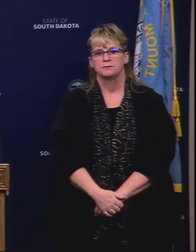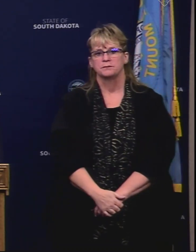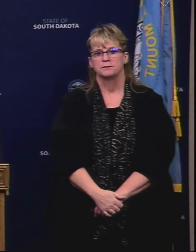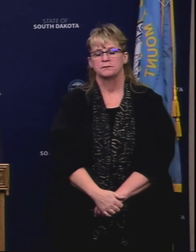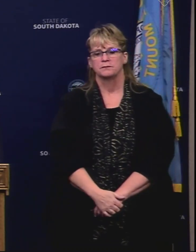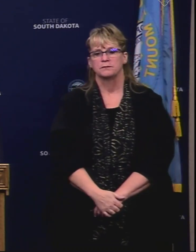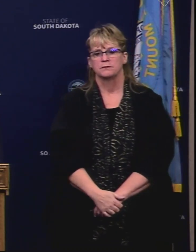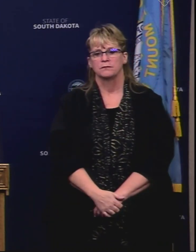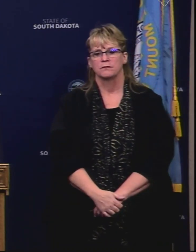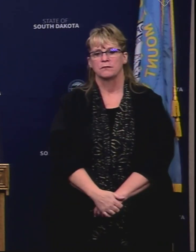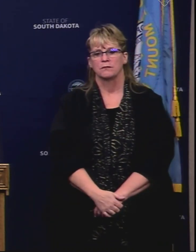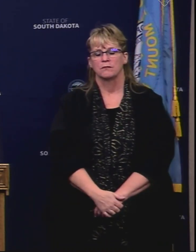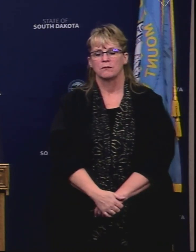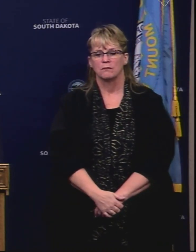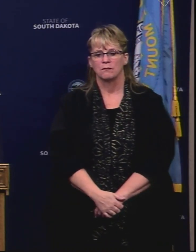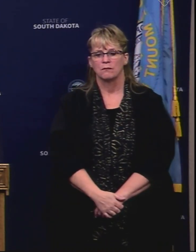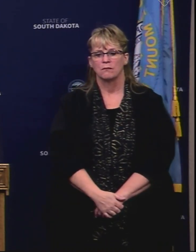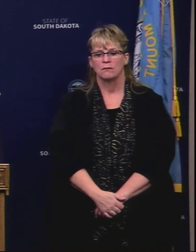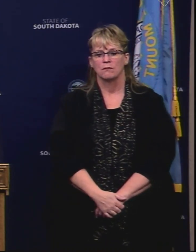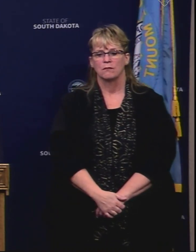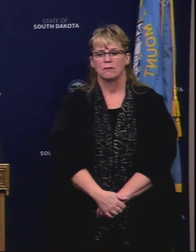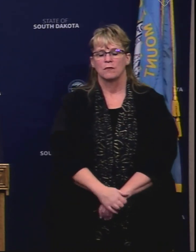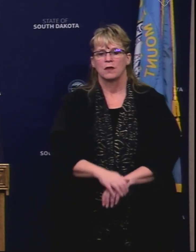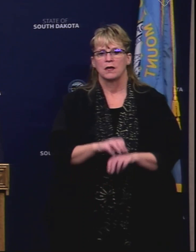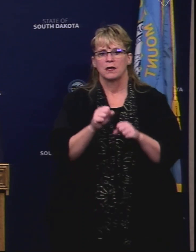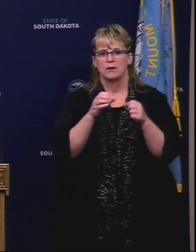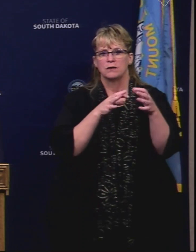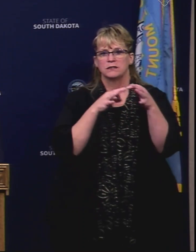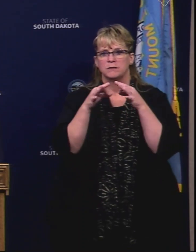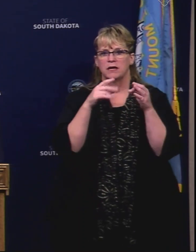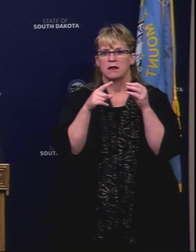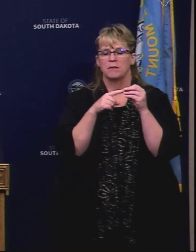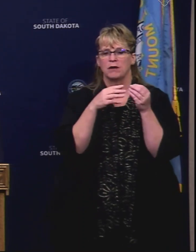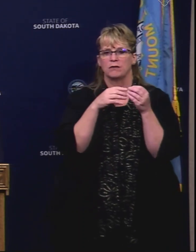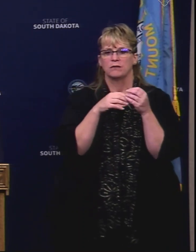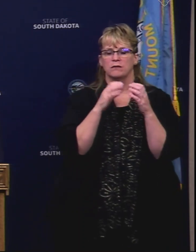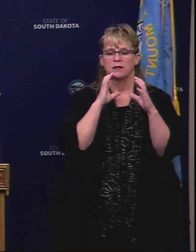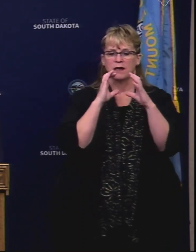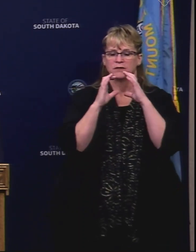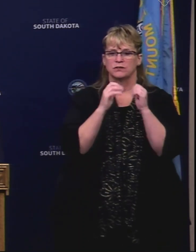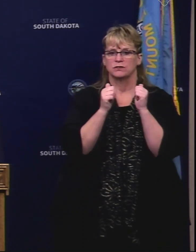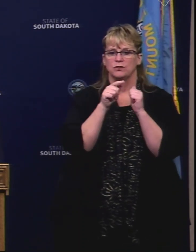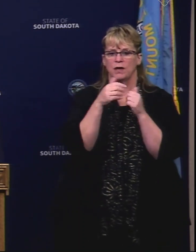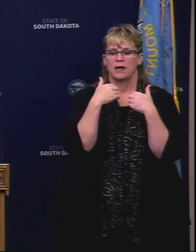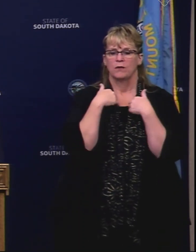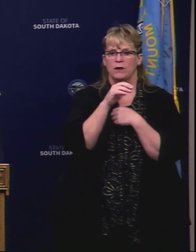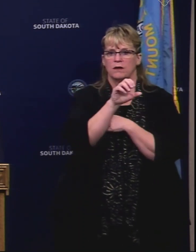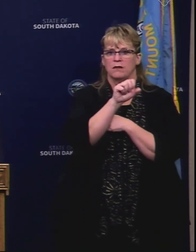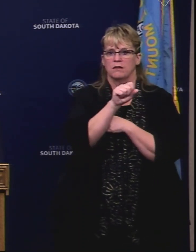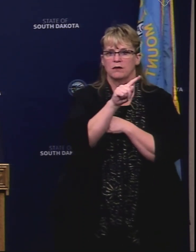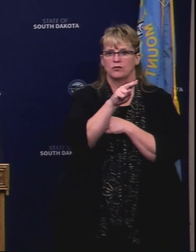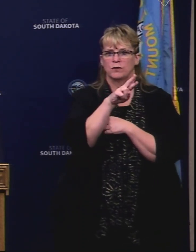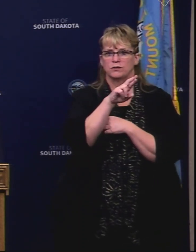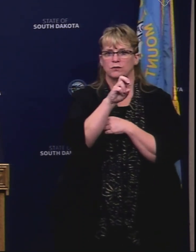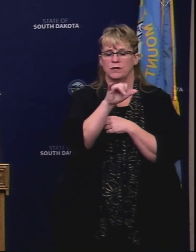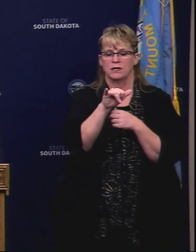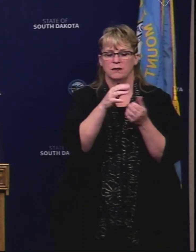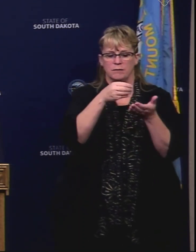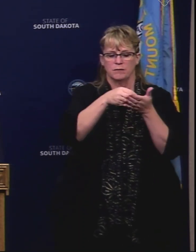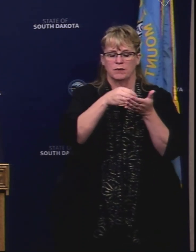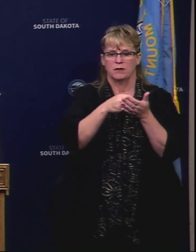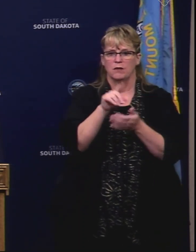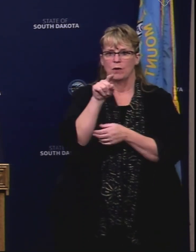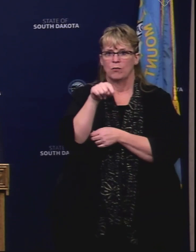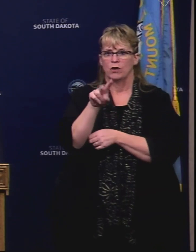I wonder if you could tell us a little bit more about the conversation that you have had with Treasury, and would that mean that the